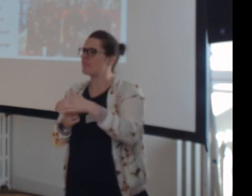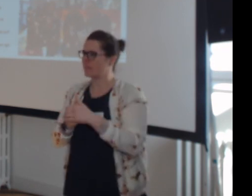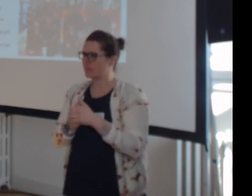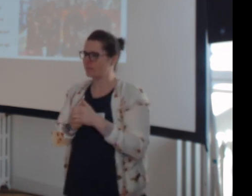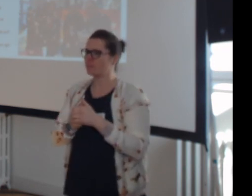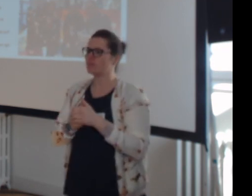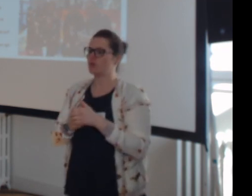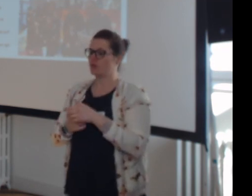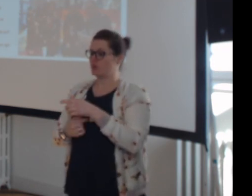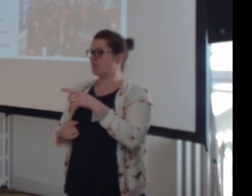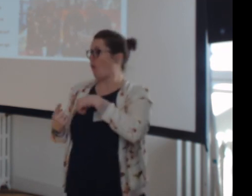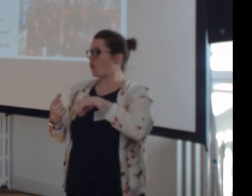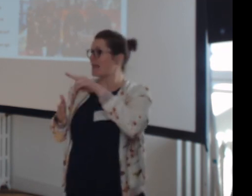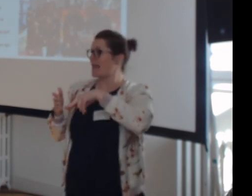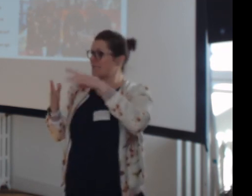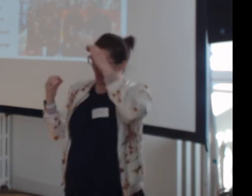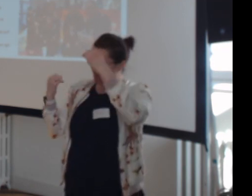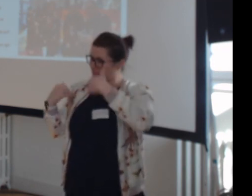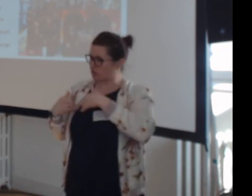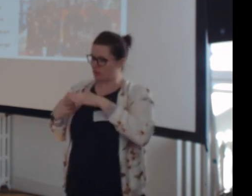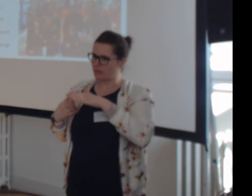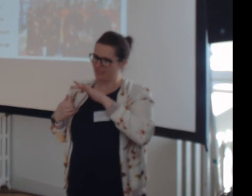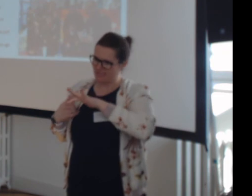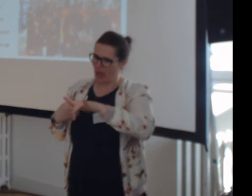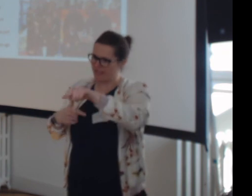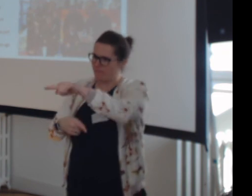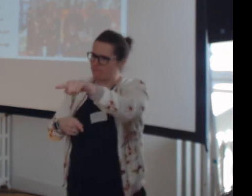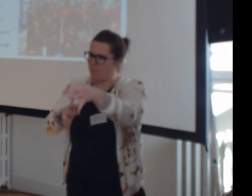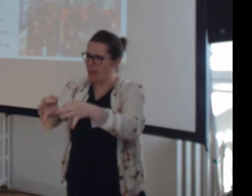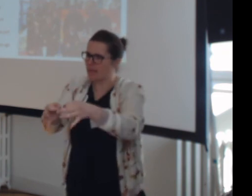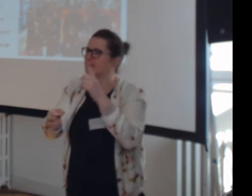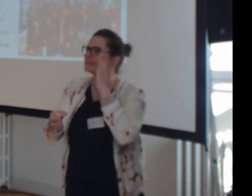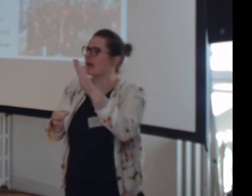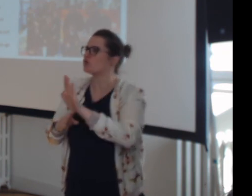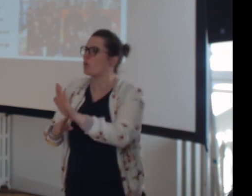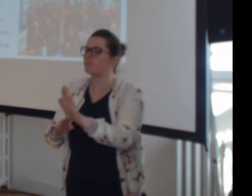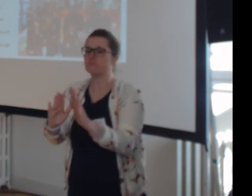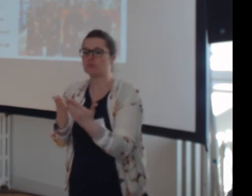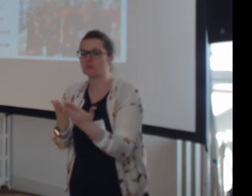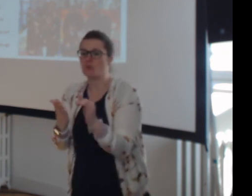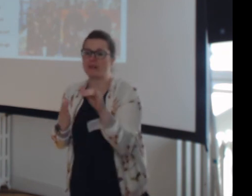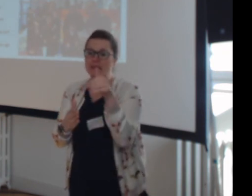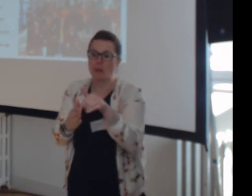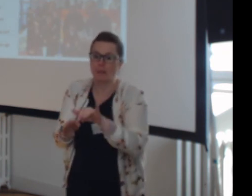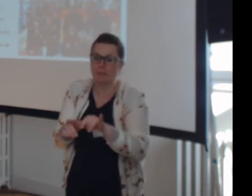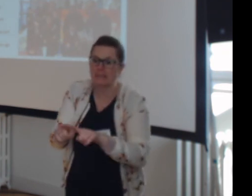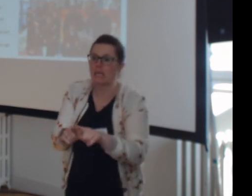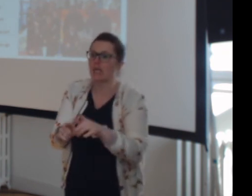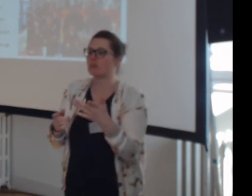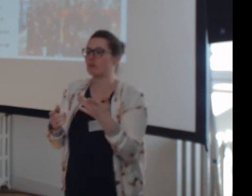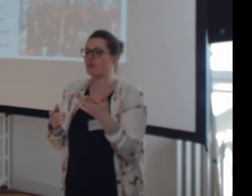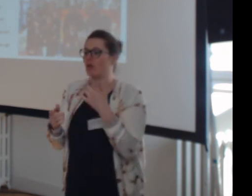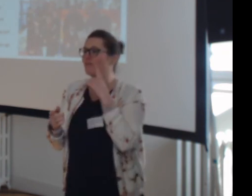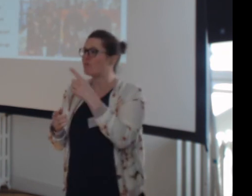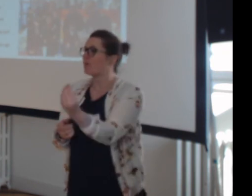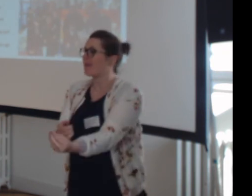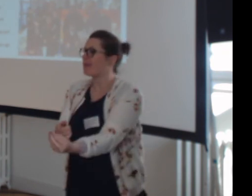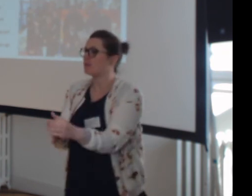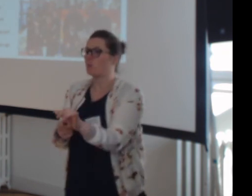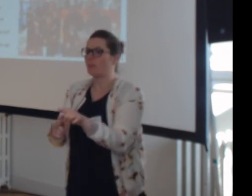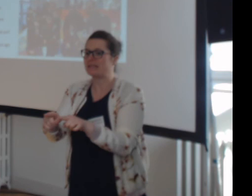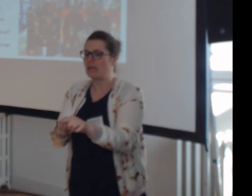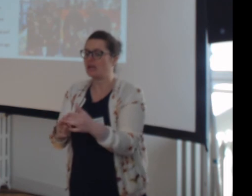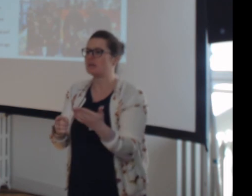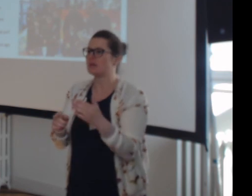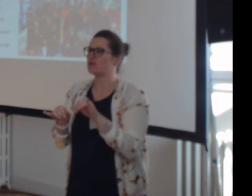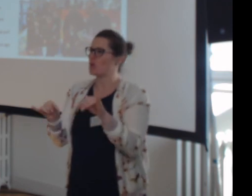reading ambassadors in these families to show them what books can be, what books can mean for a child,